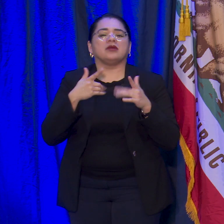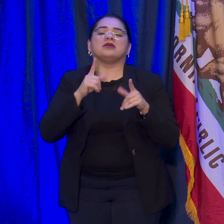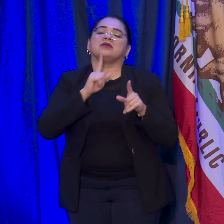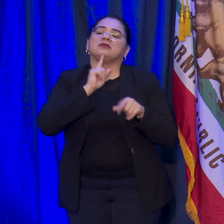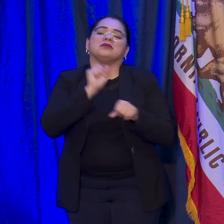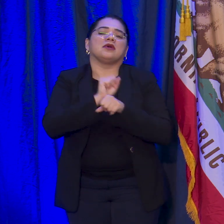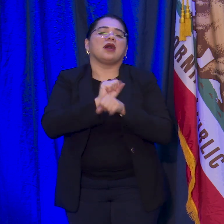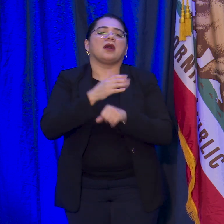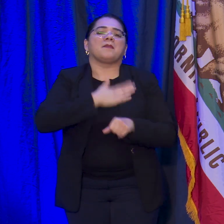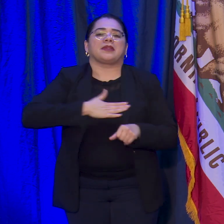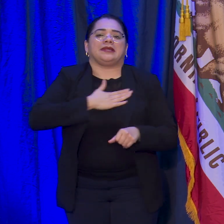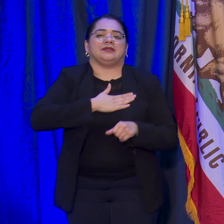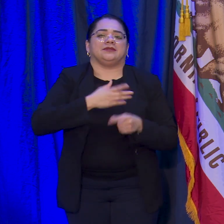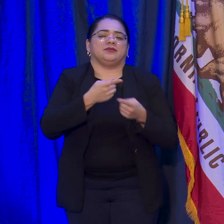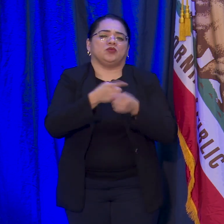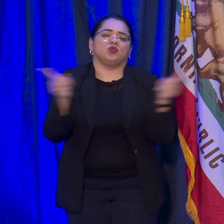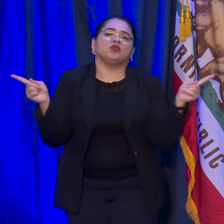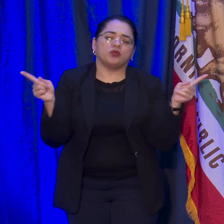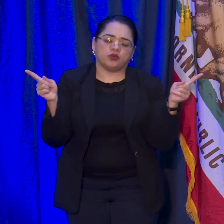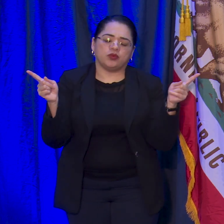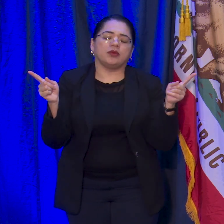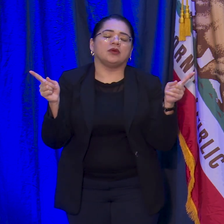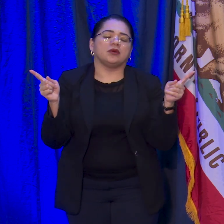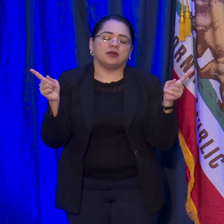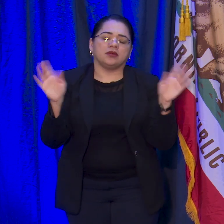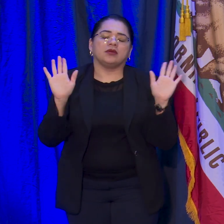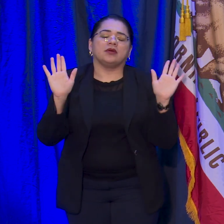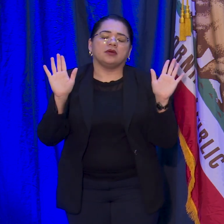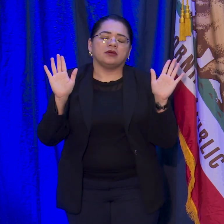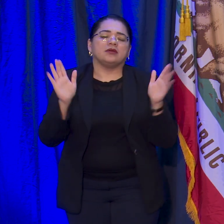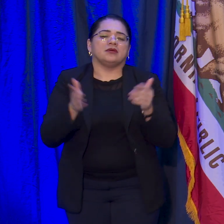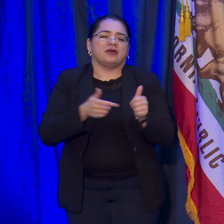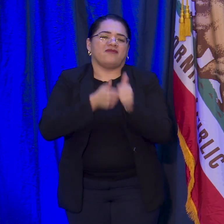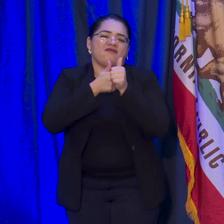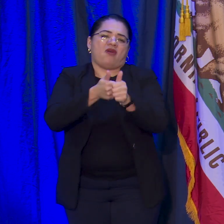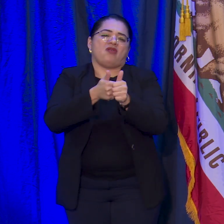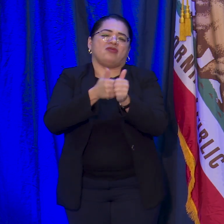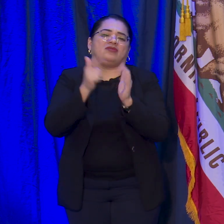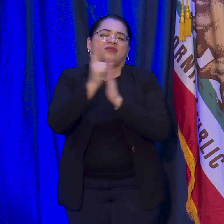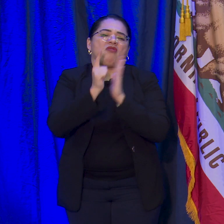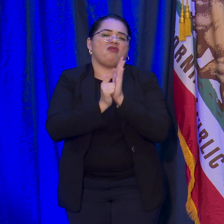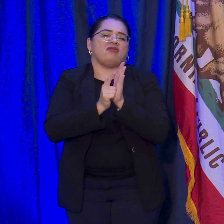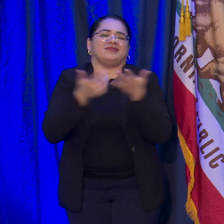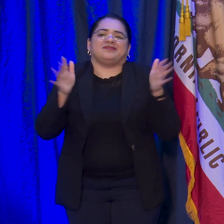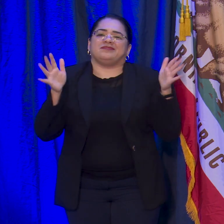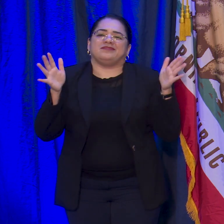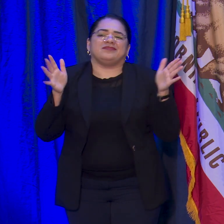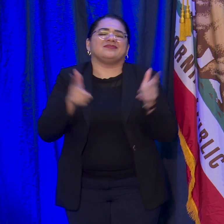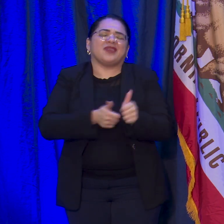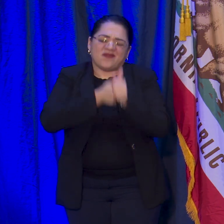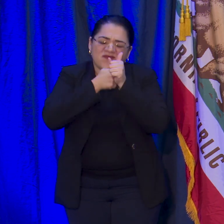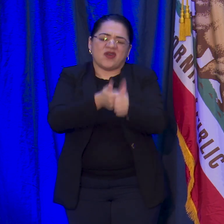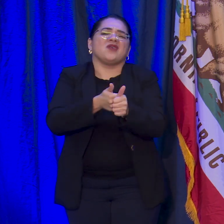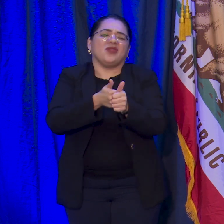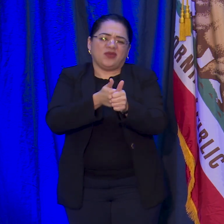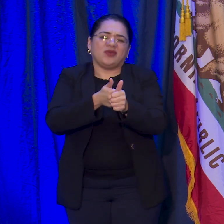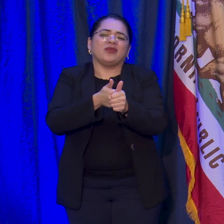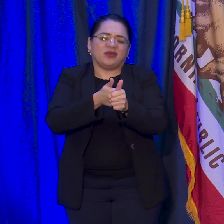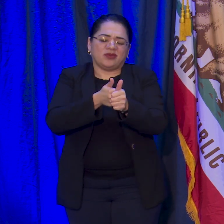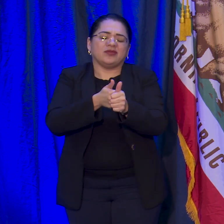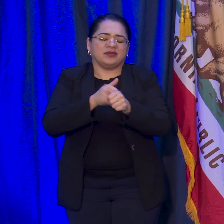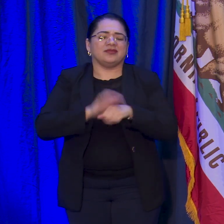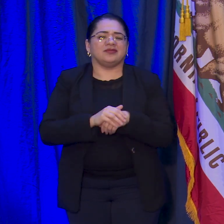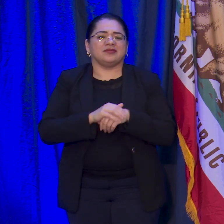is to please help us just follow the order and the laws. We are not right now trying to go